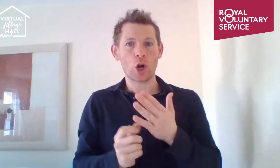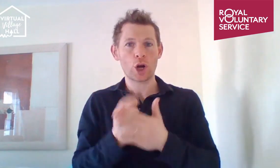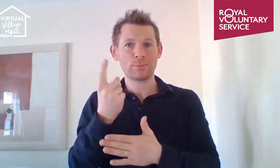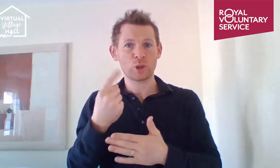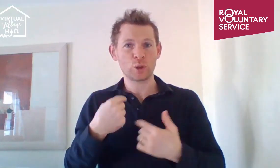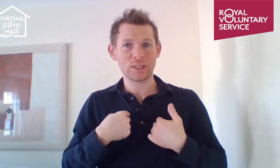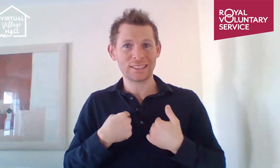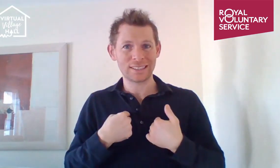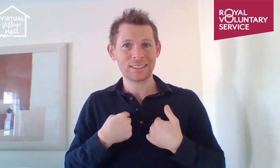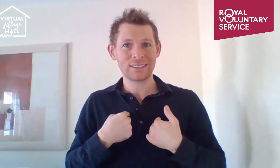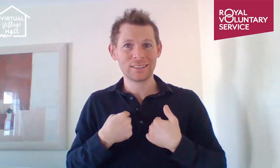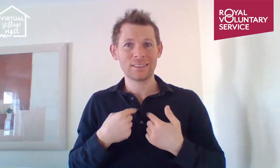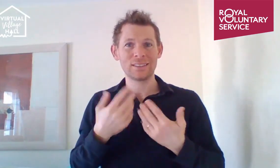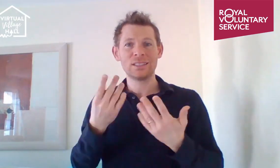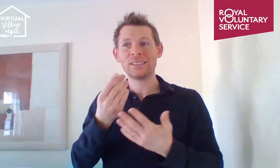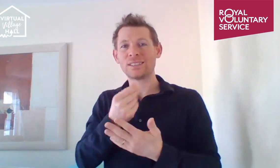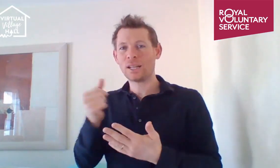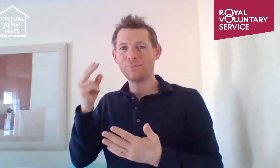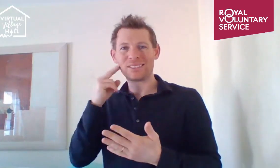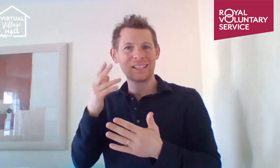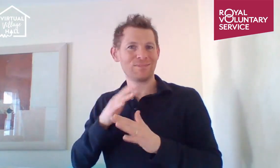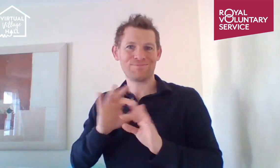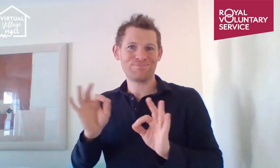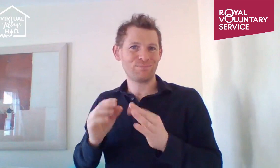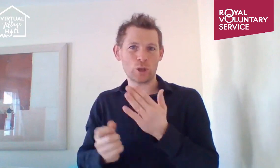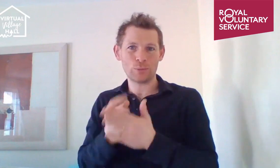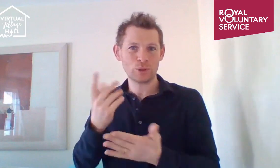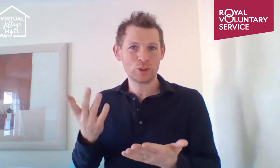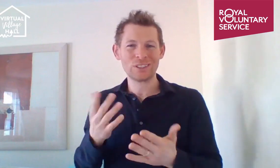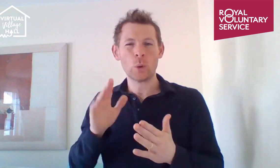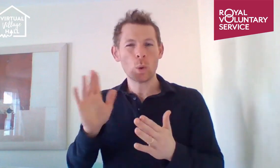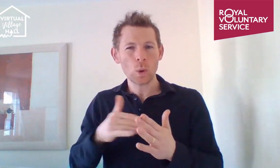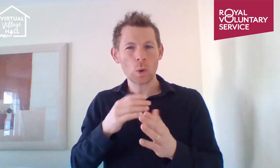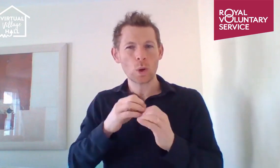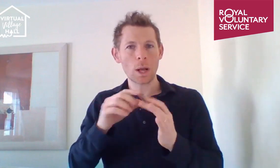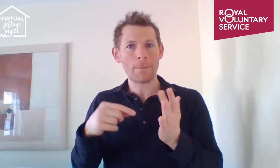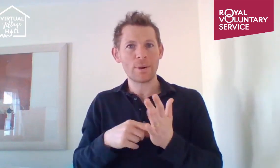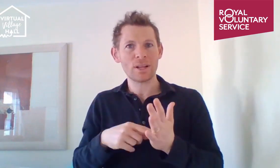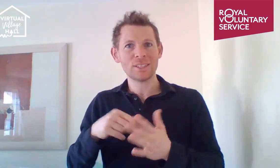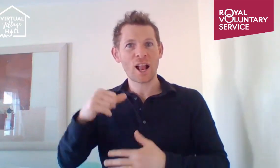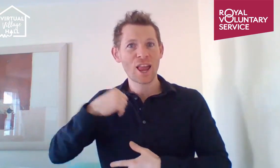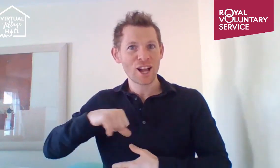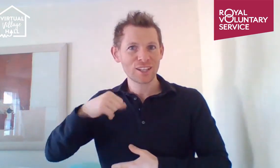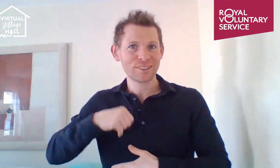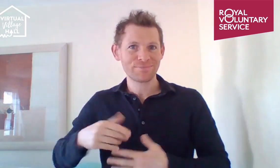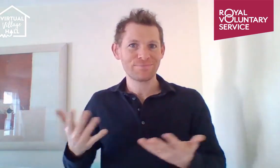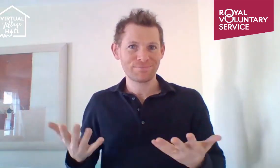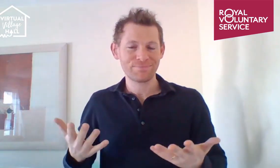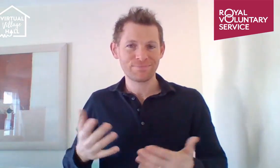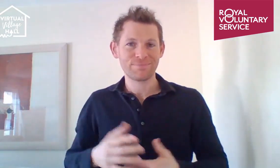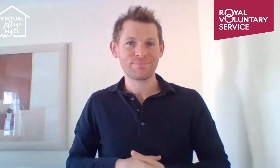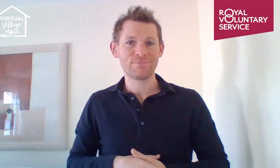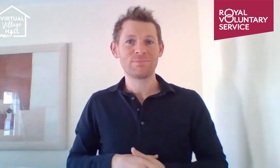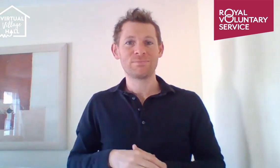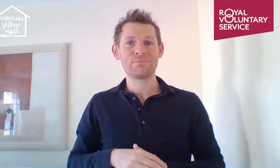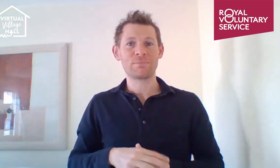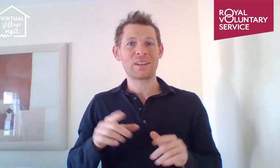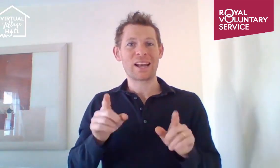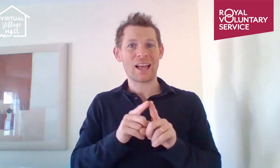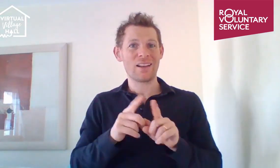education that I had, and there's been lots of opportunities that I have been able to attain. But lots of deaf people don't get those opportunities. So I would count myself